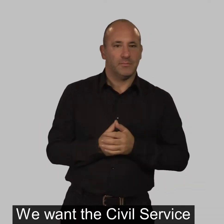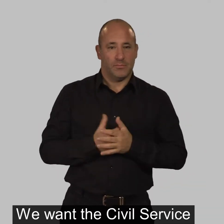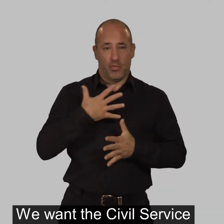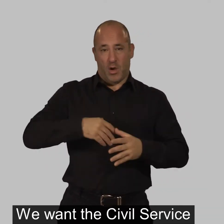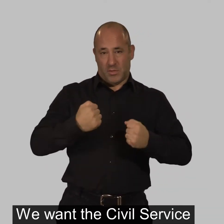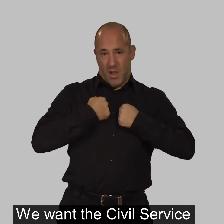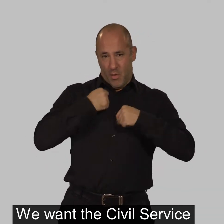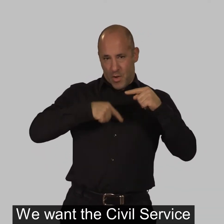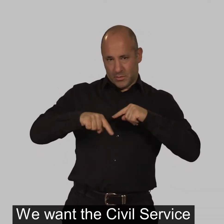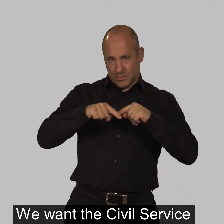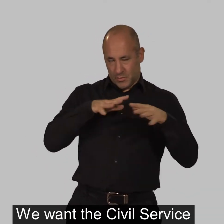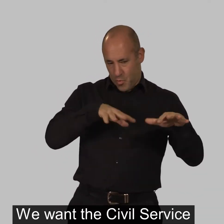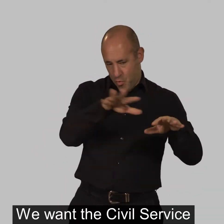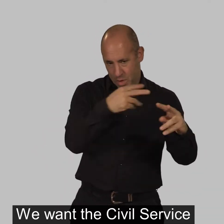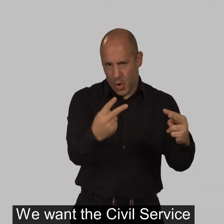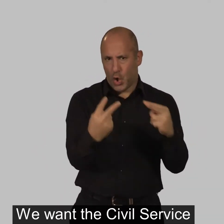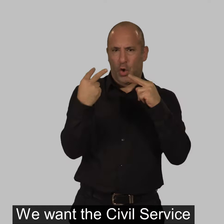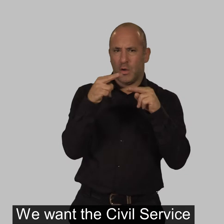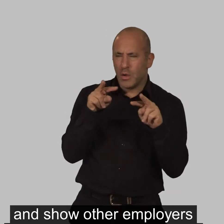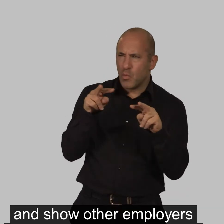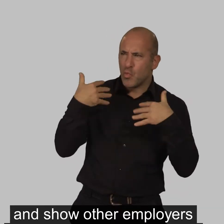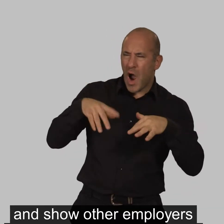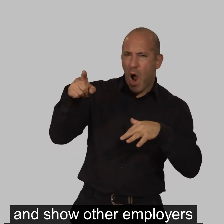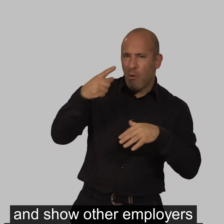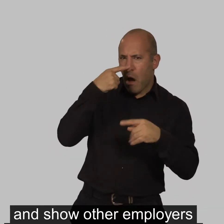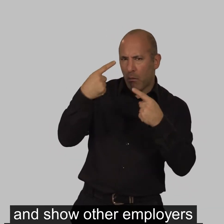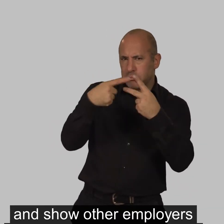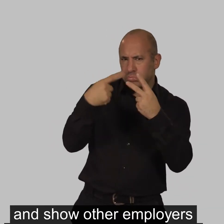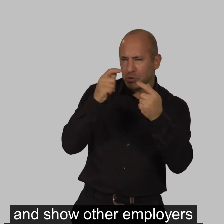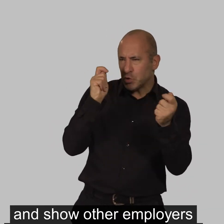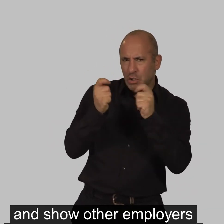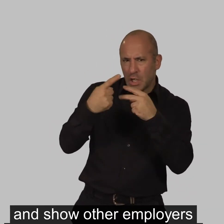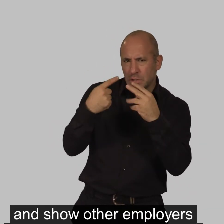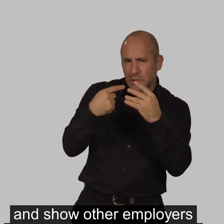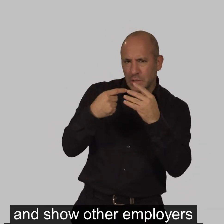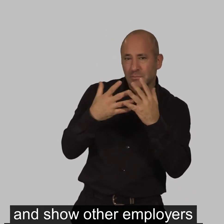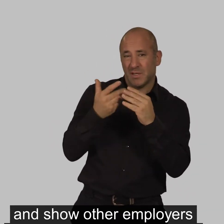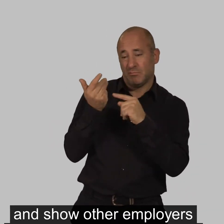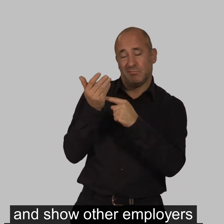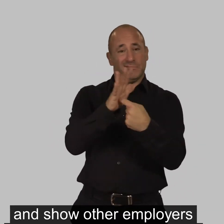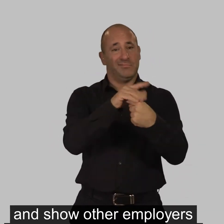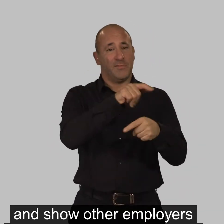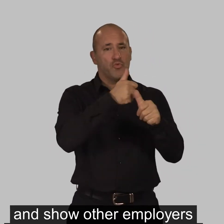We want the civil service to lead the way and show other employers how they can be